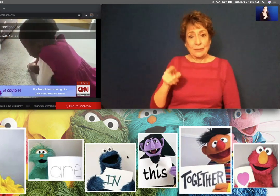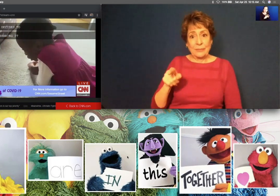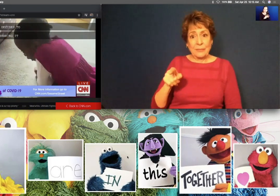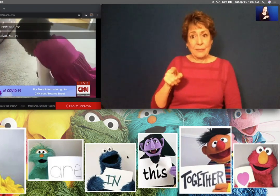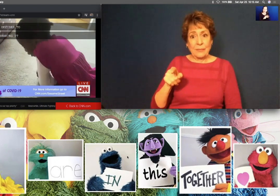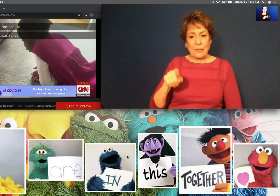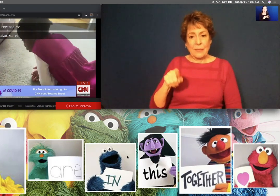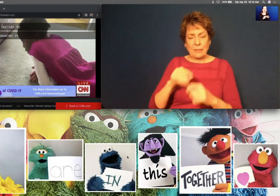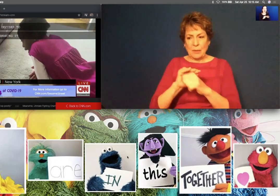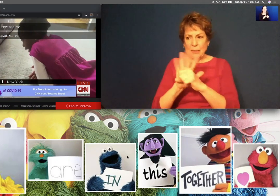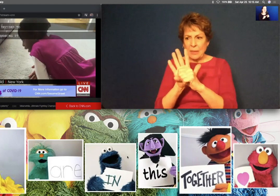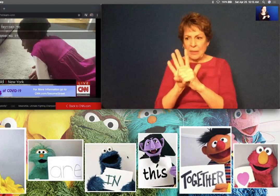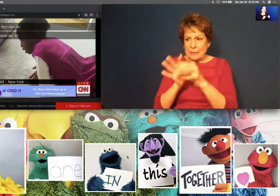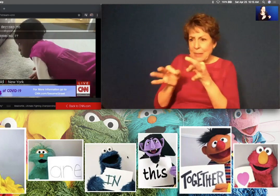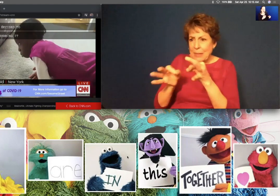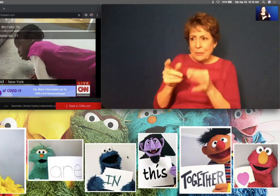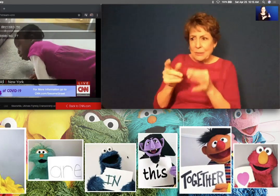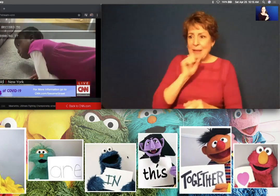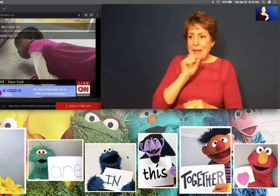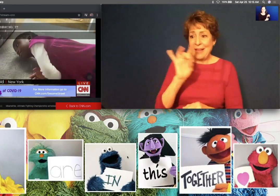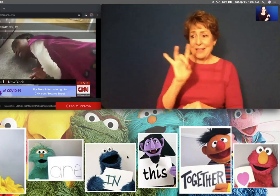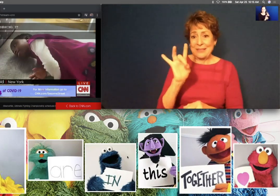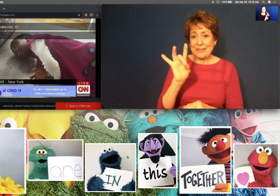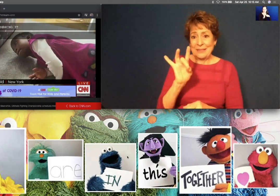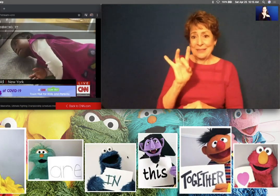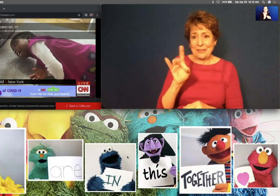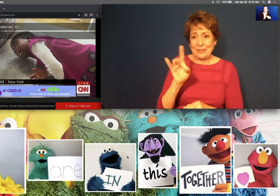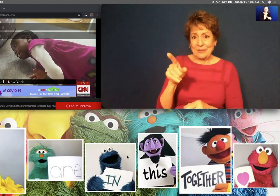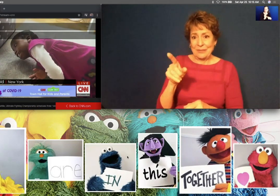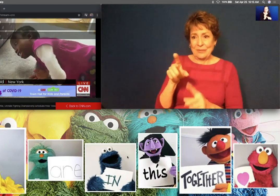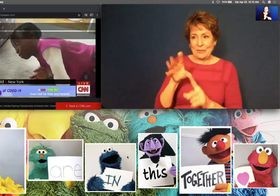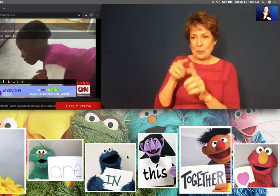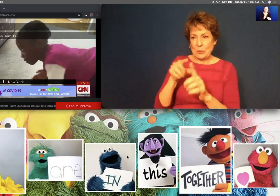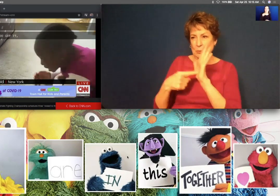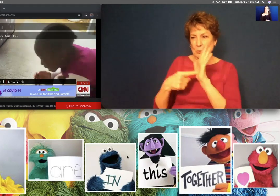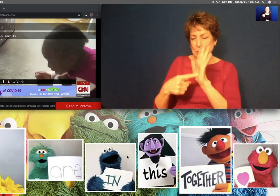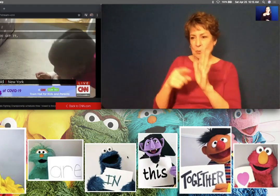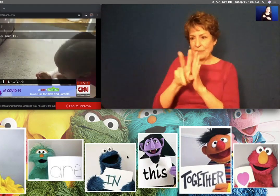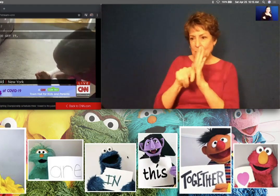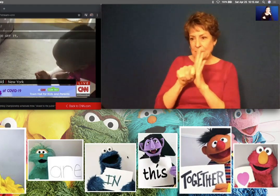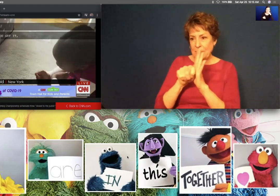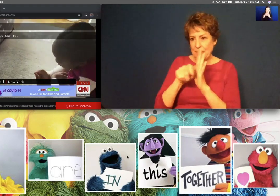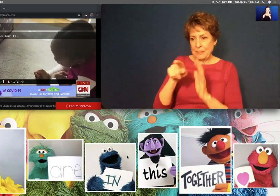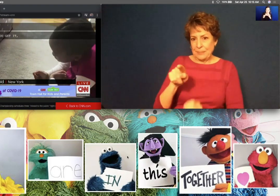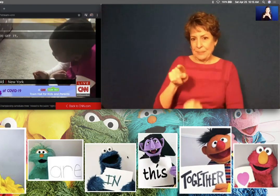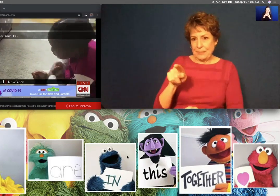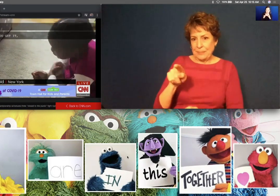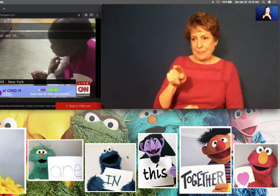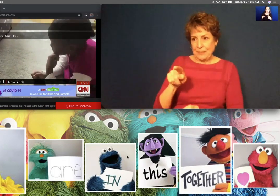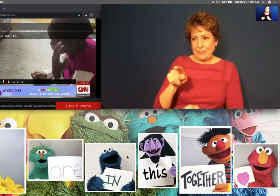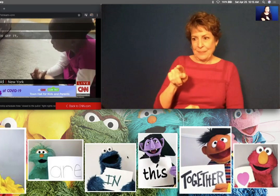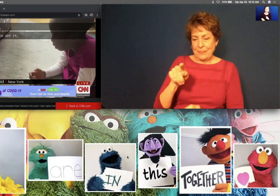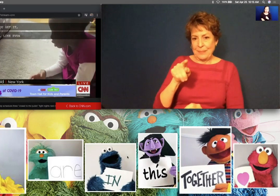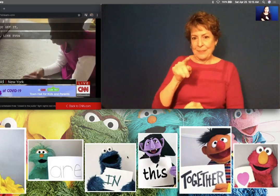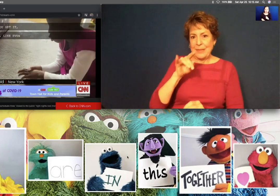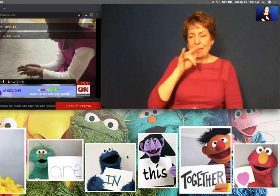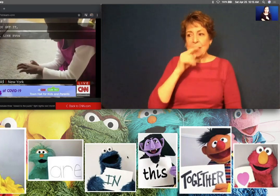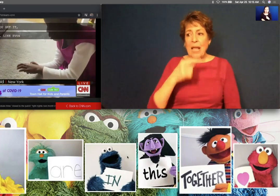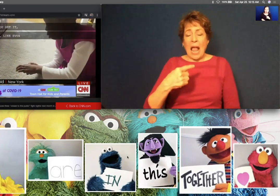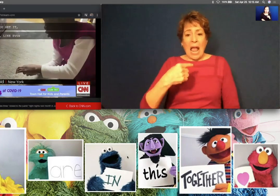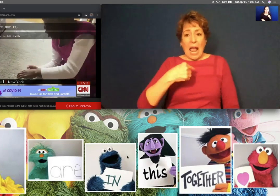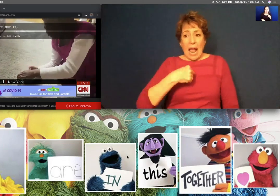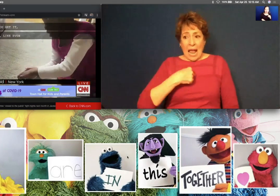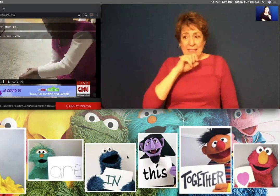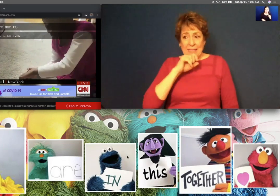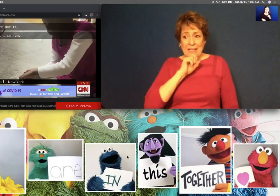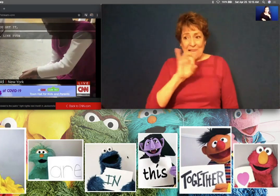Also, if you get it, it won't be very bad. Even if kids get it, and it more affects older people.